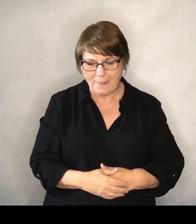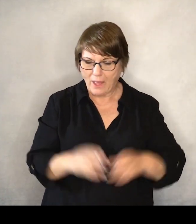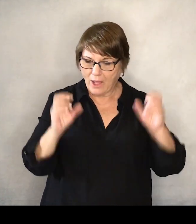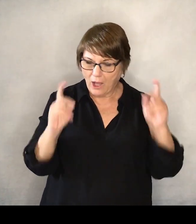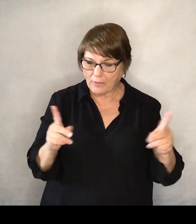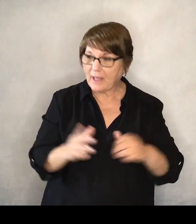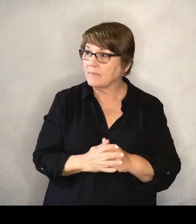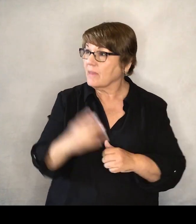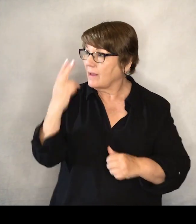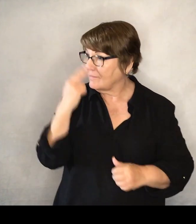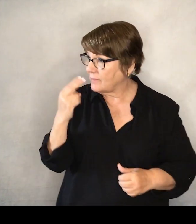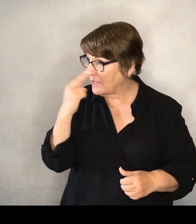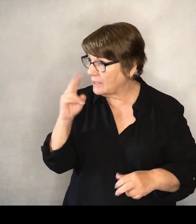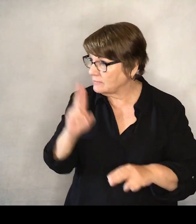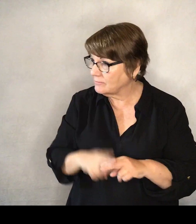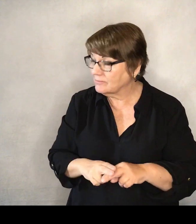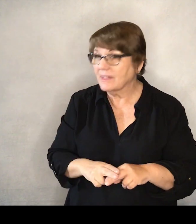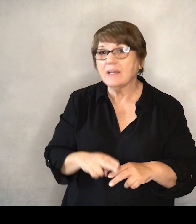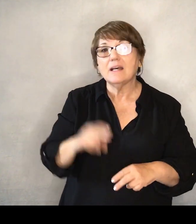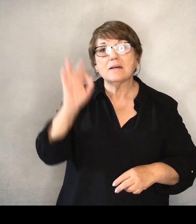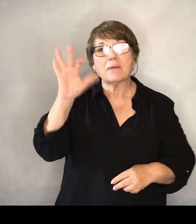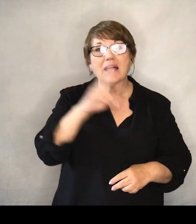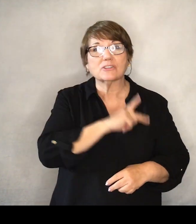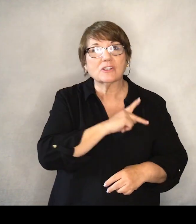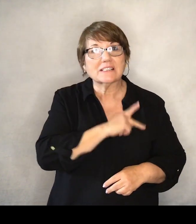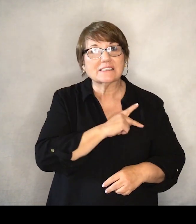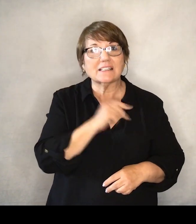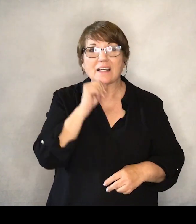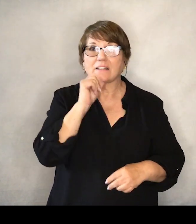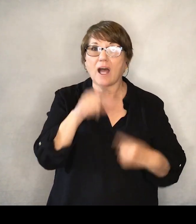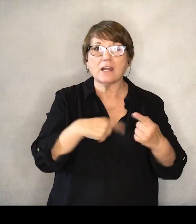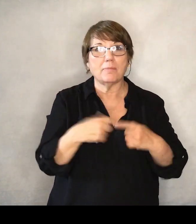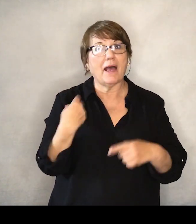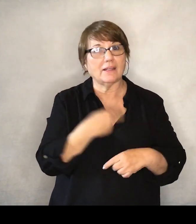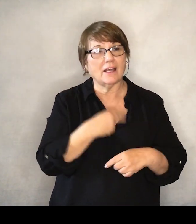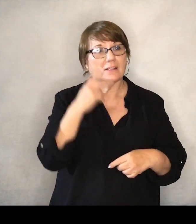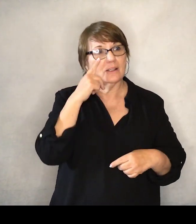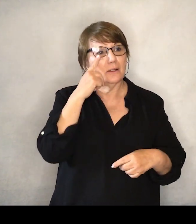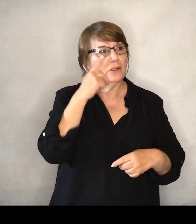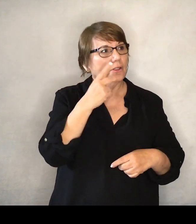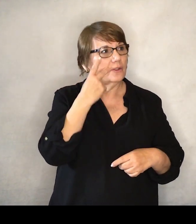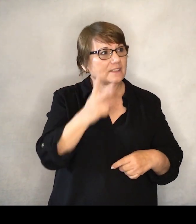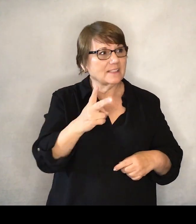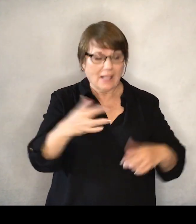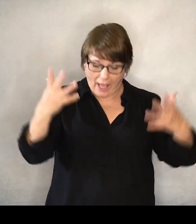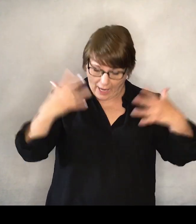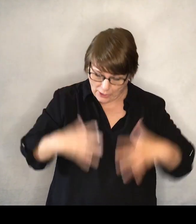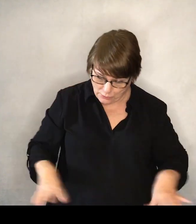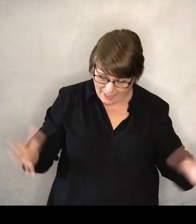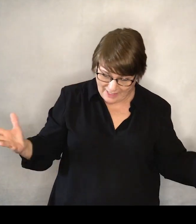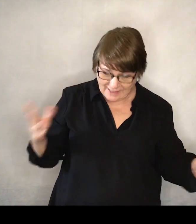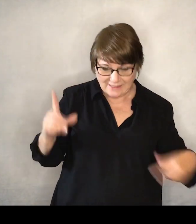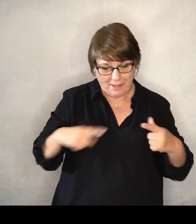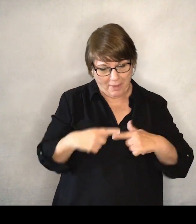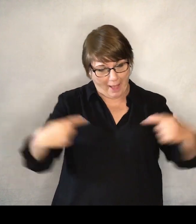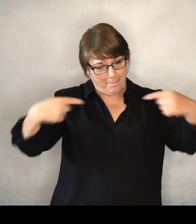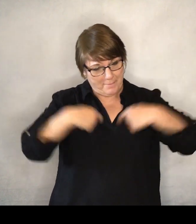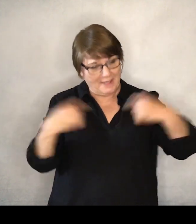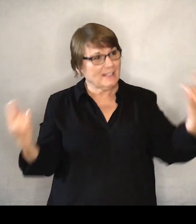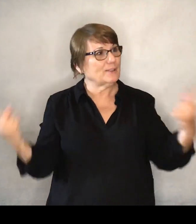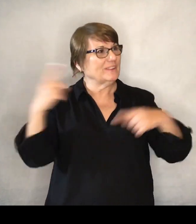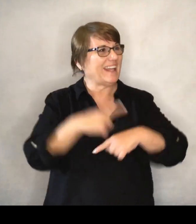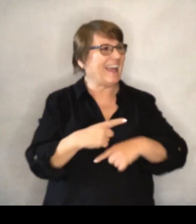Okay, let's do something funny. Kenan said last week it's not all about us, but you can see it by the way I dressed. It is all about me today.